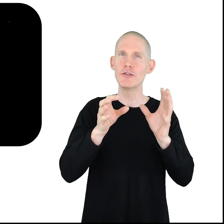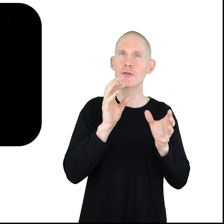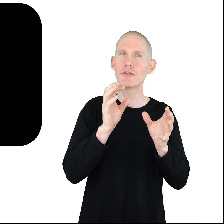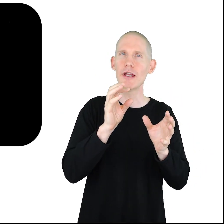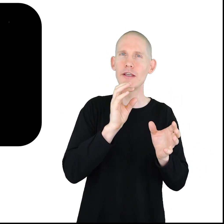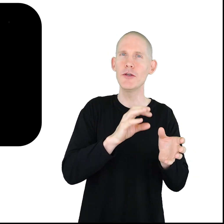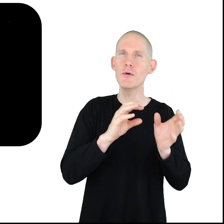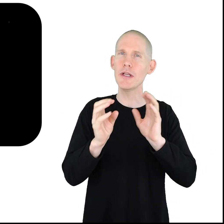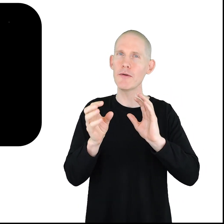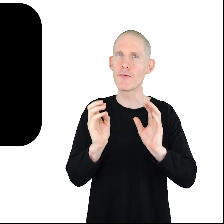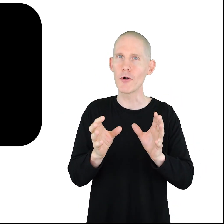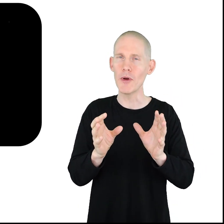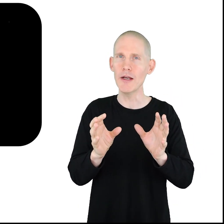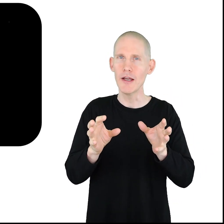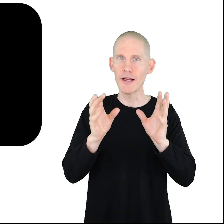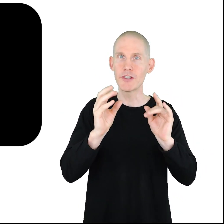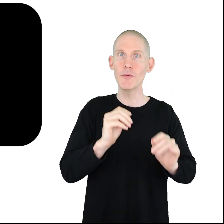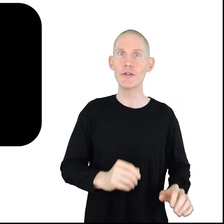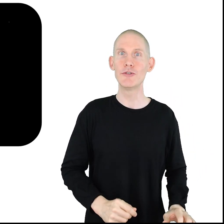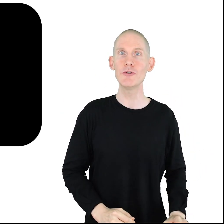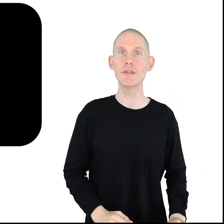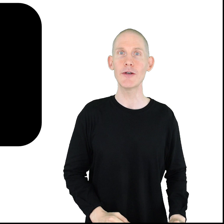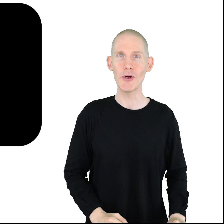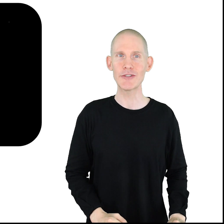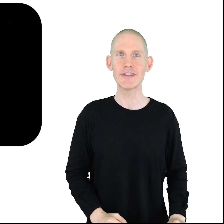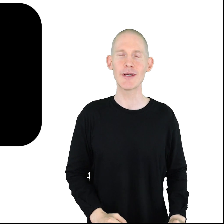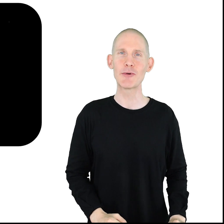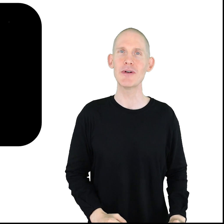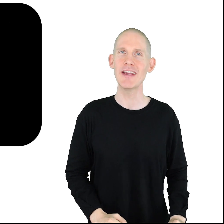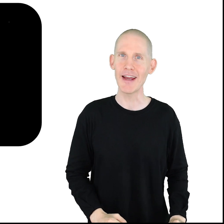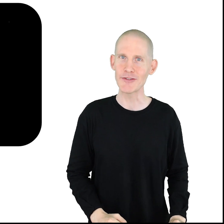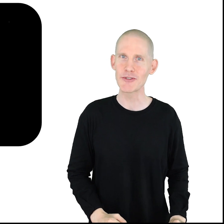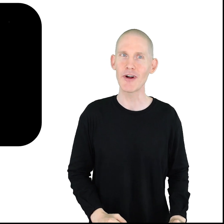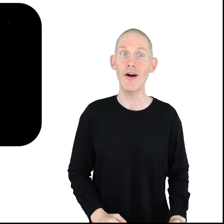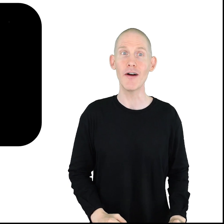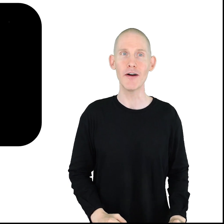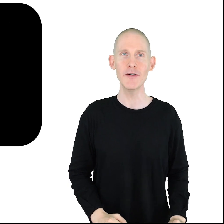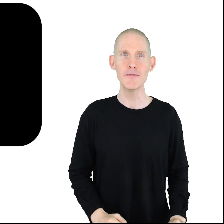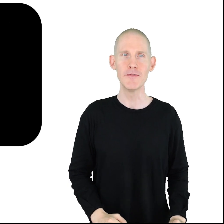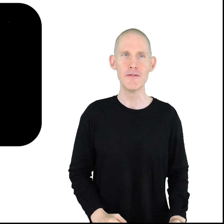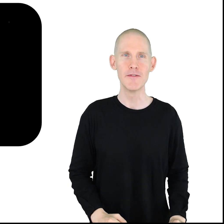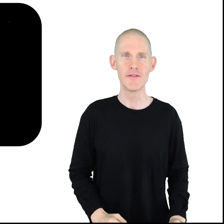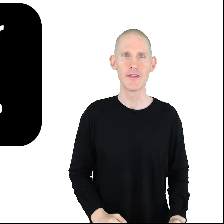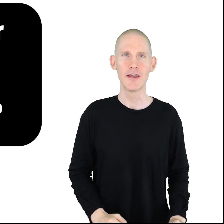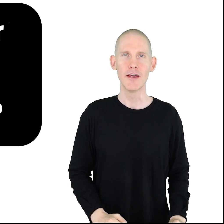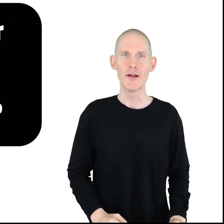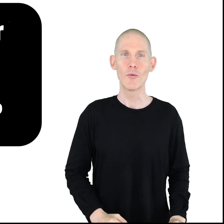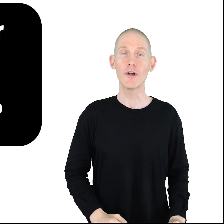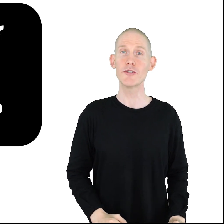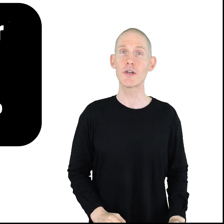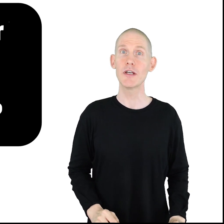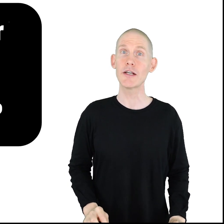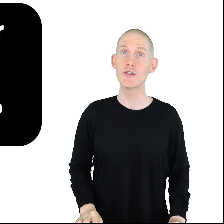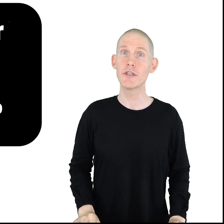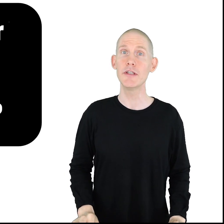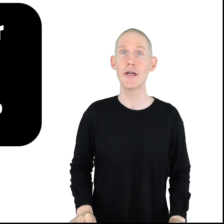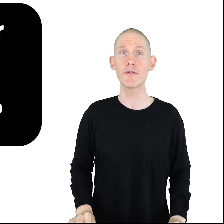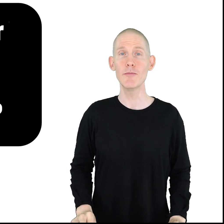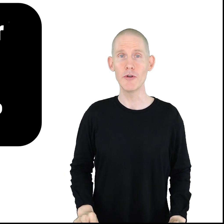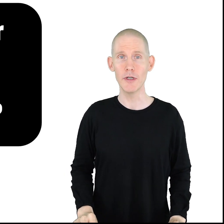use a Q&A format and some of the juicy questions I'm going to answer are, what is your connection to the deaf community?